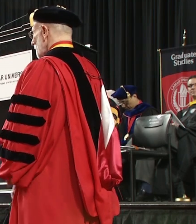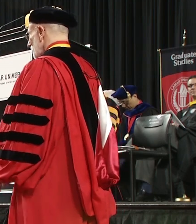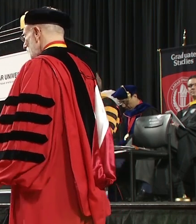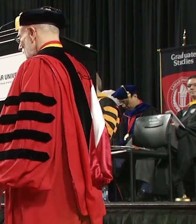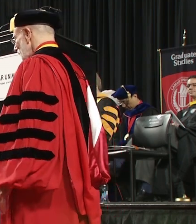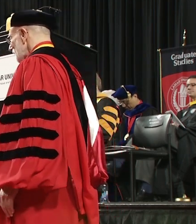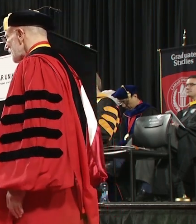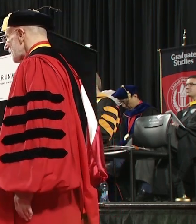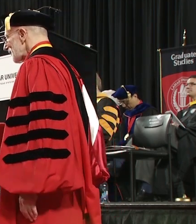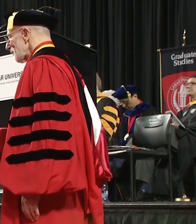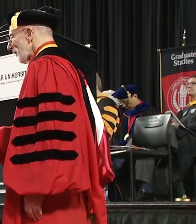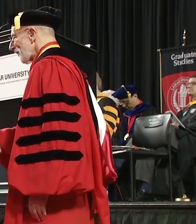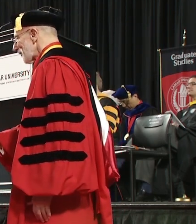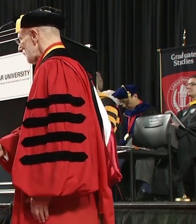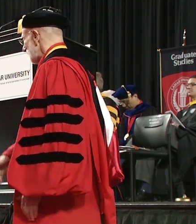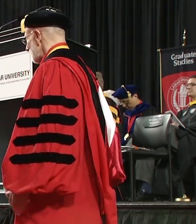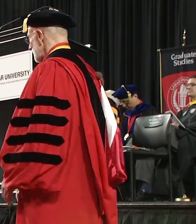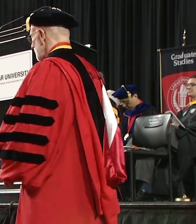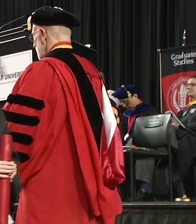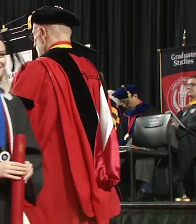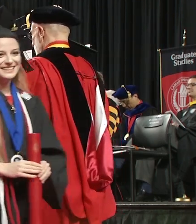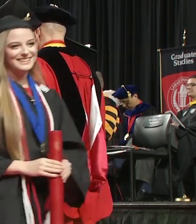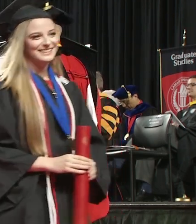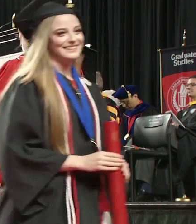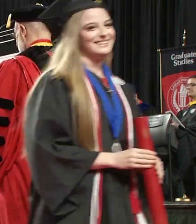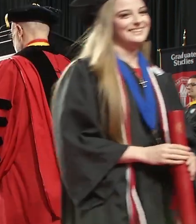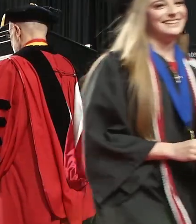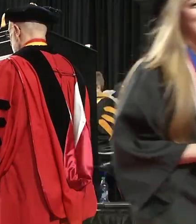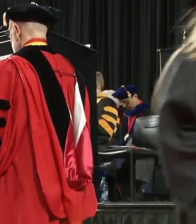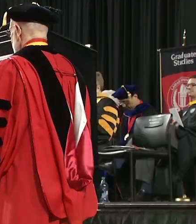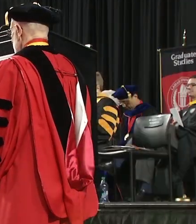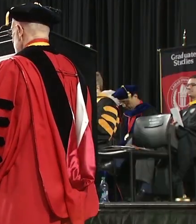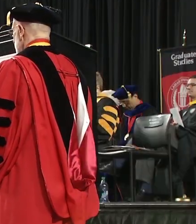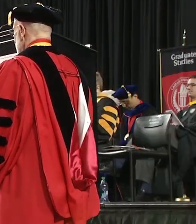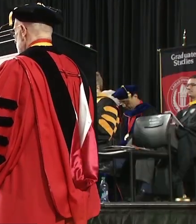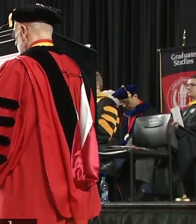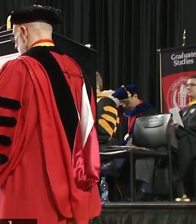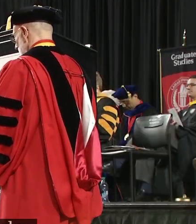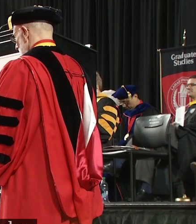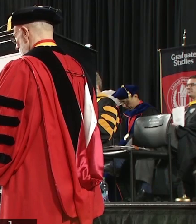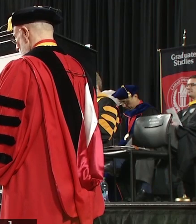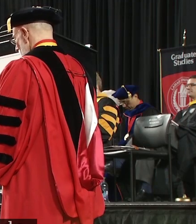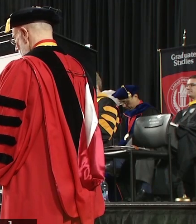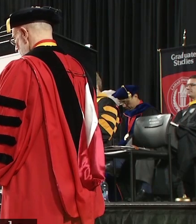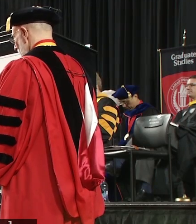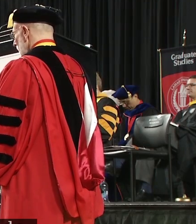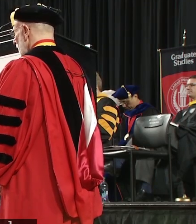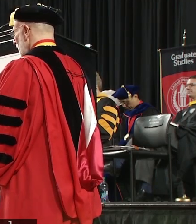Graduating cum laude, April Cheyenne Marble.